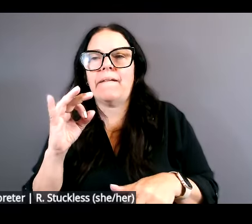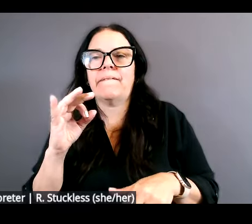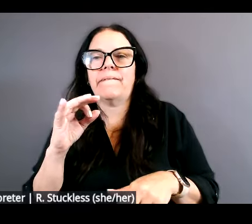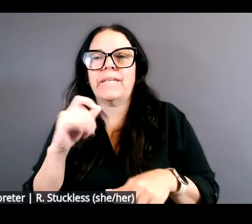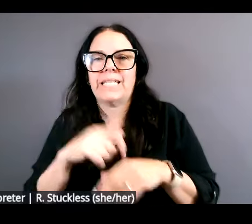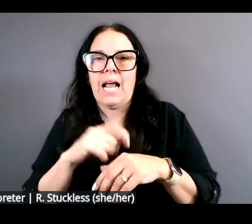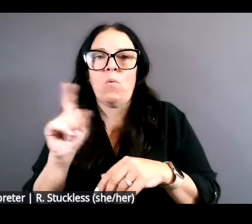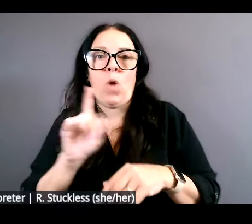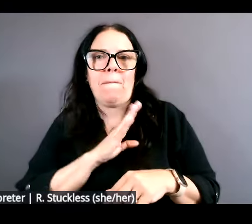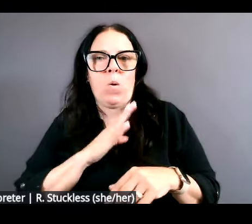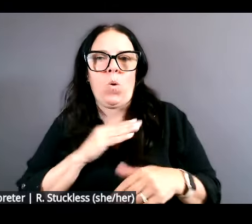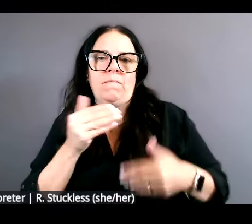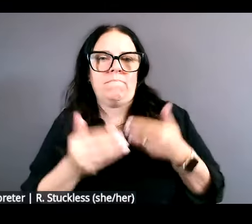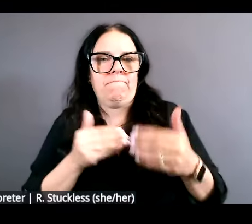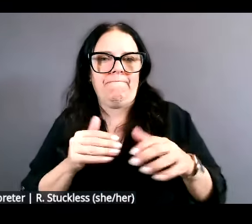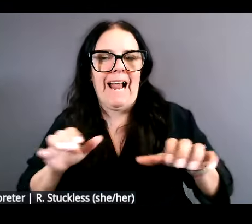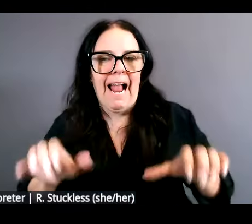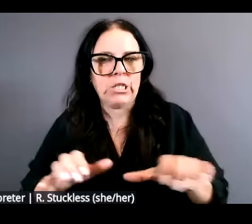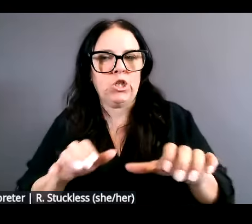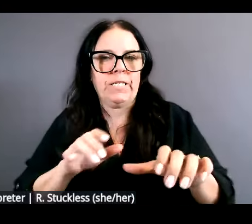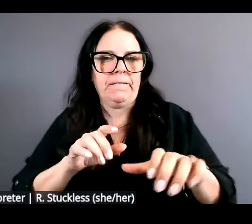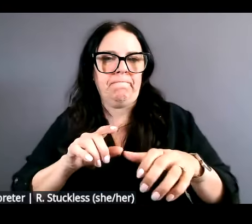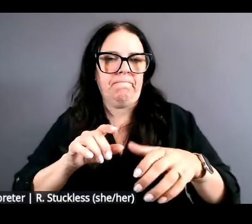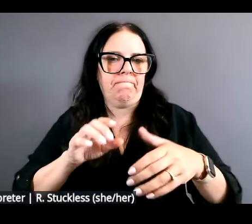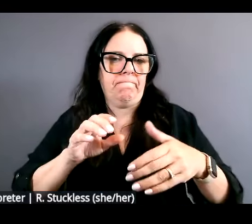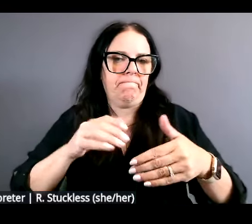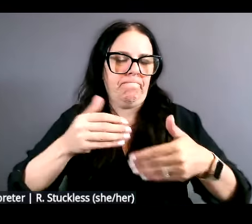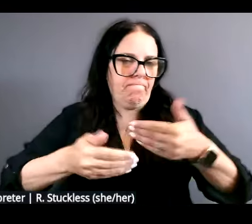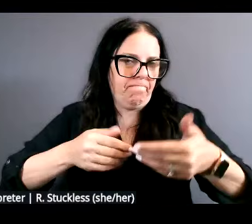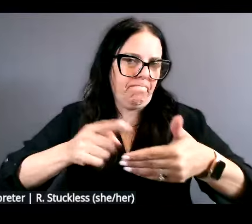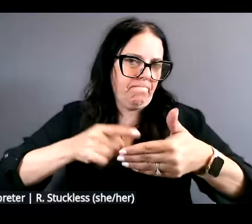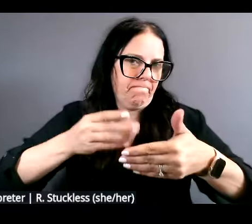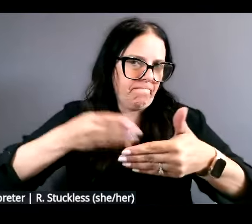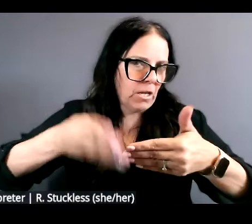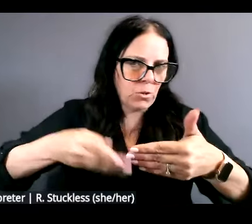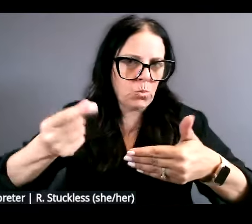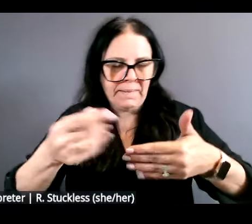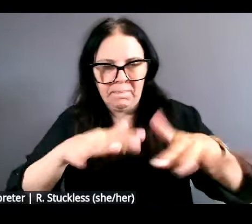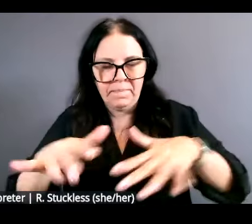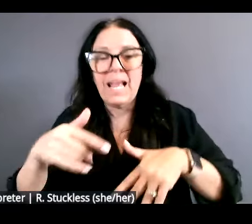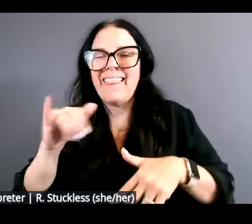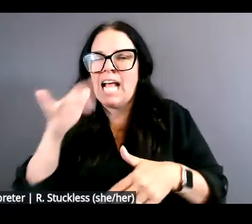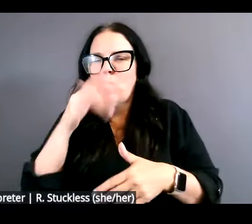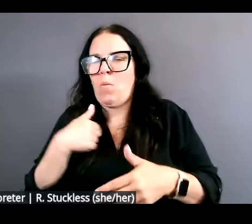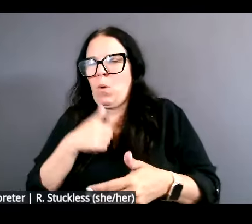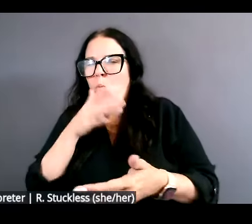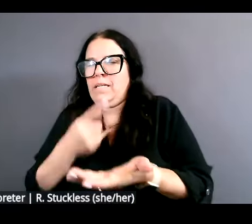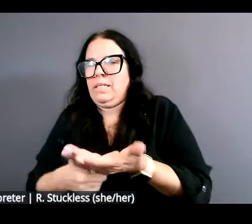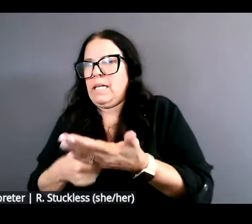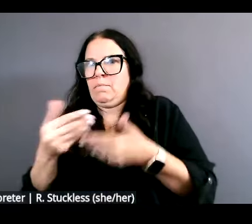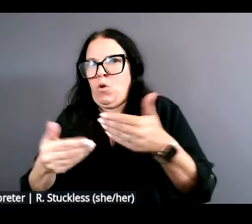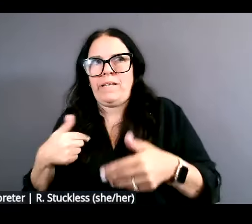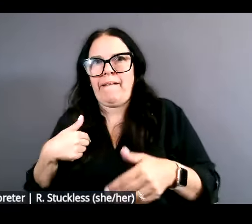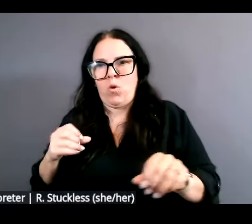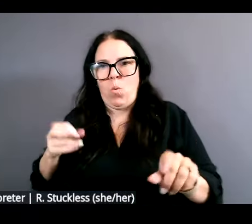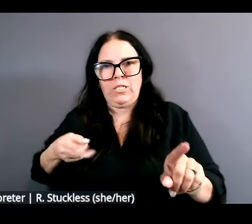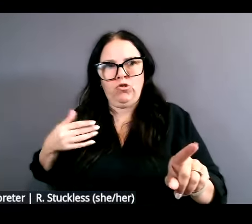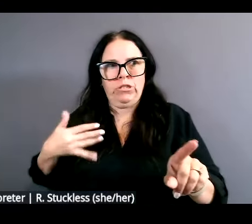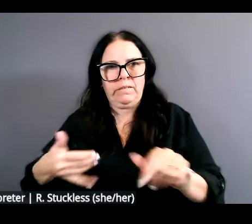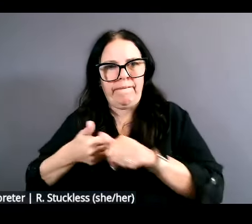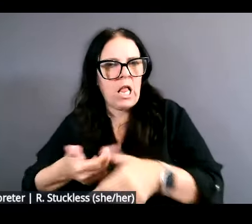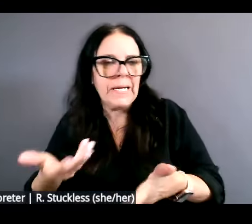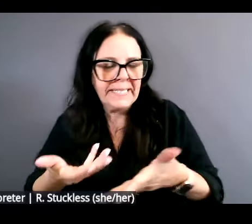recommend the process that we go over as well. So as far as that end, those 5 options go, I